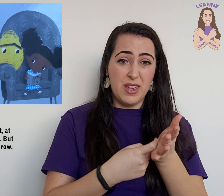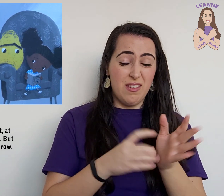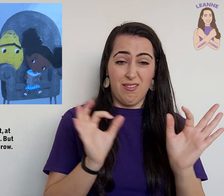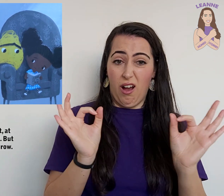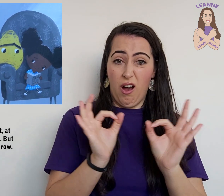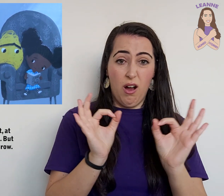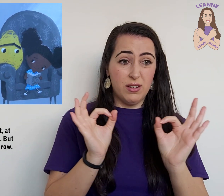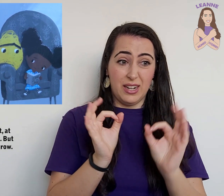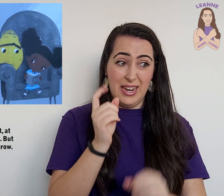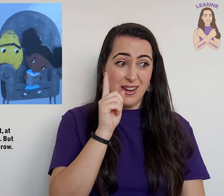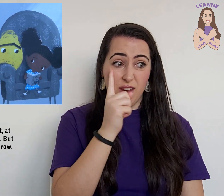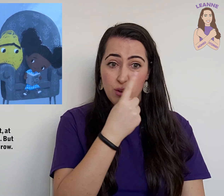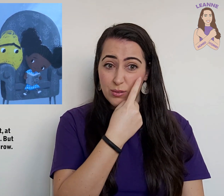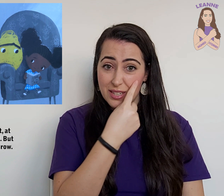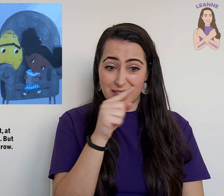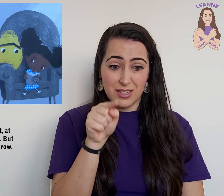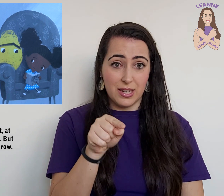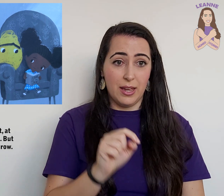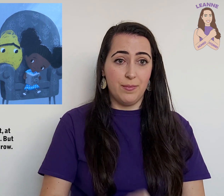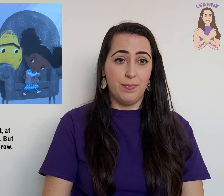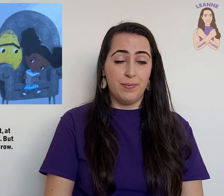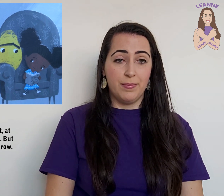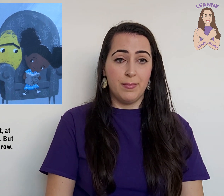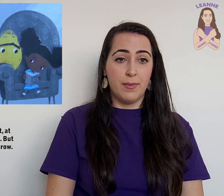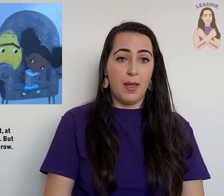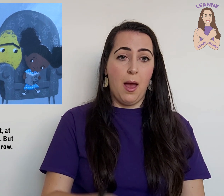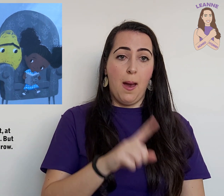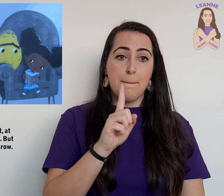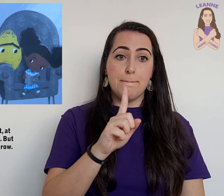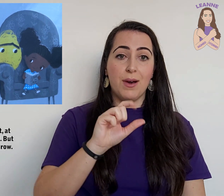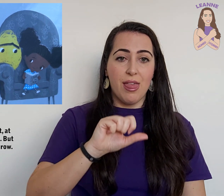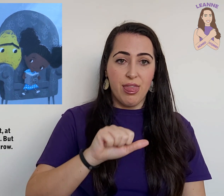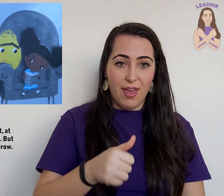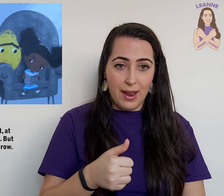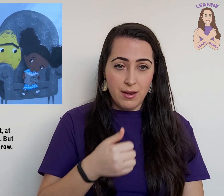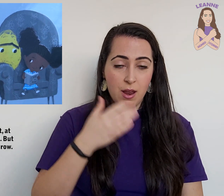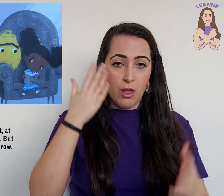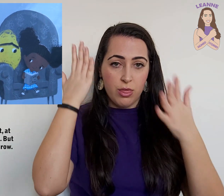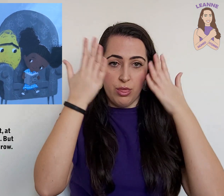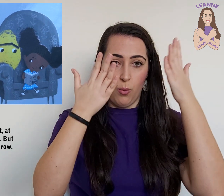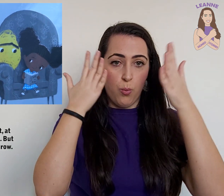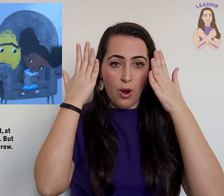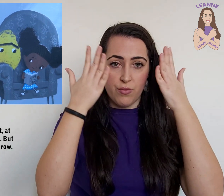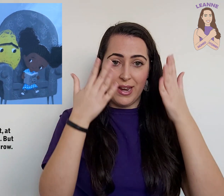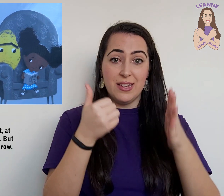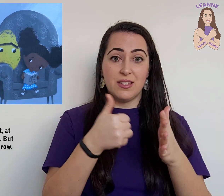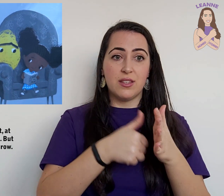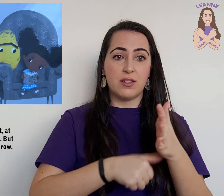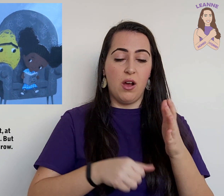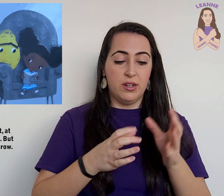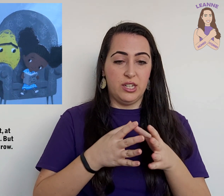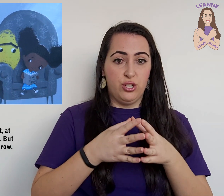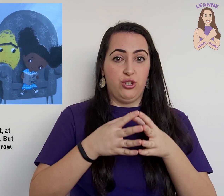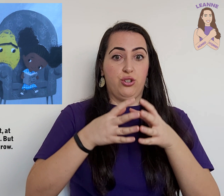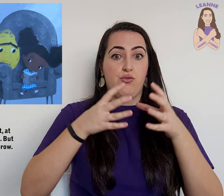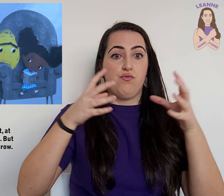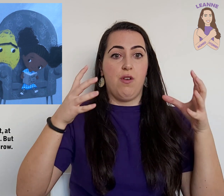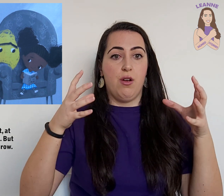Ruby hardly noticed it. But then the worry started to grow.